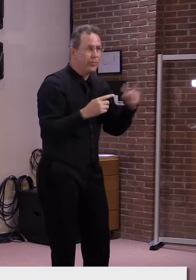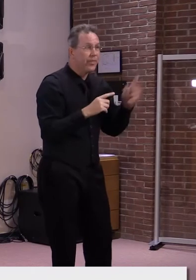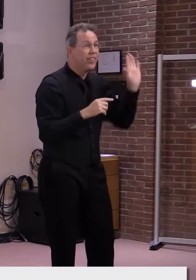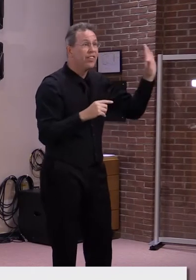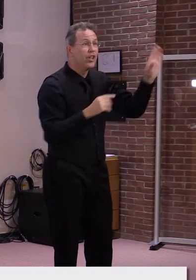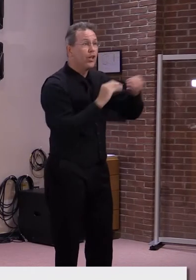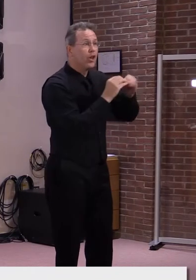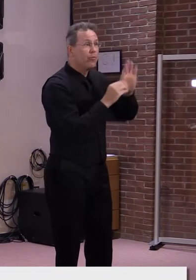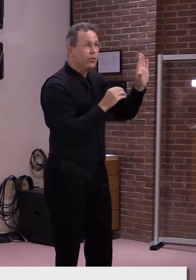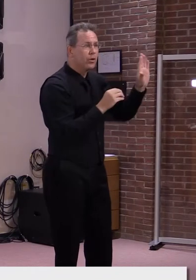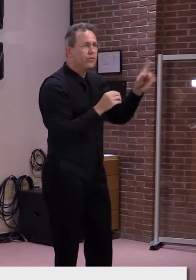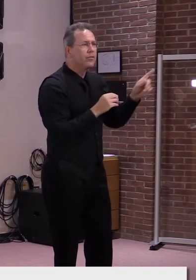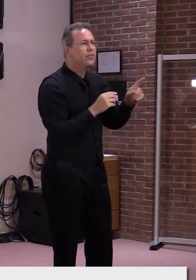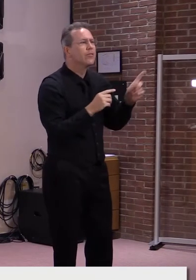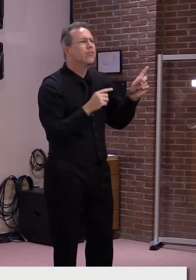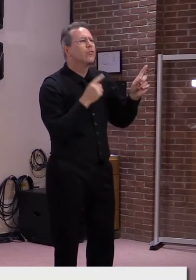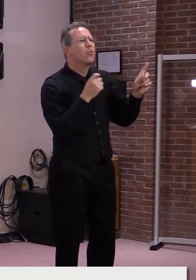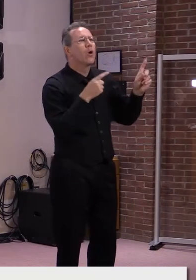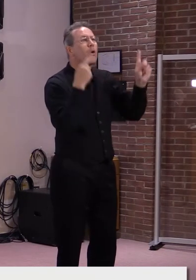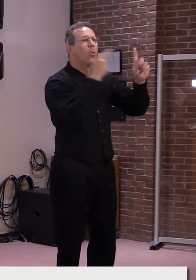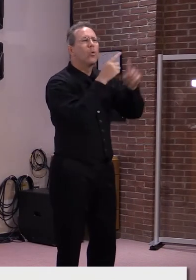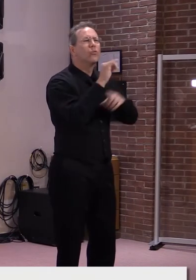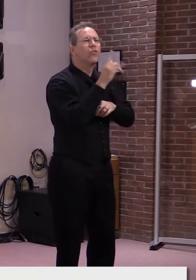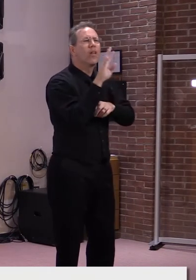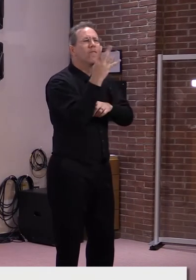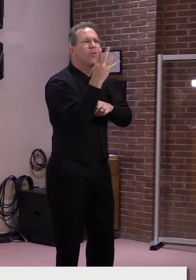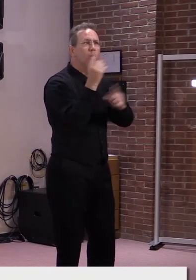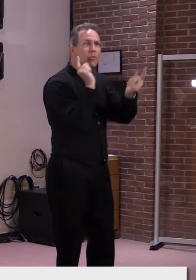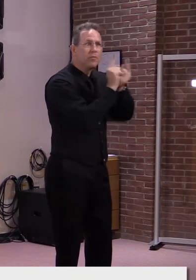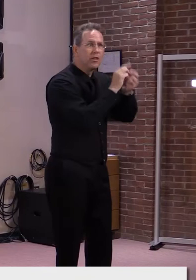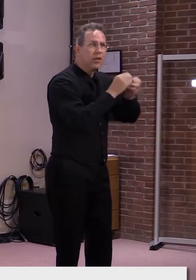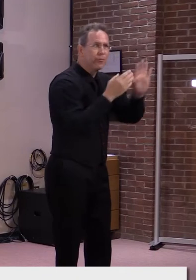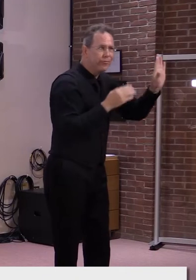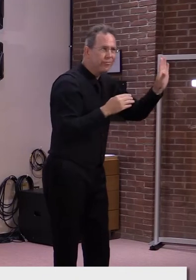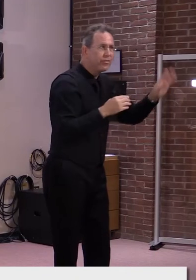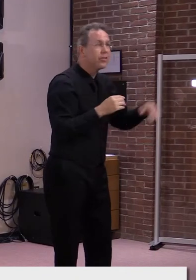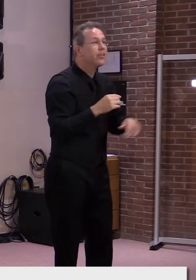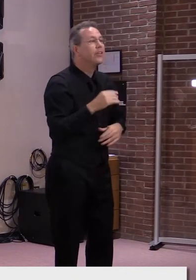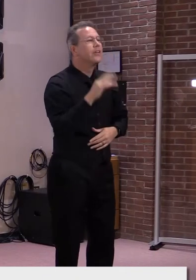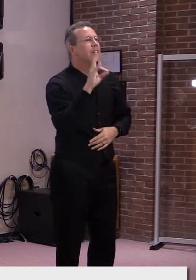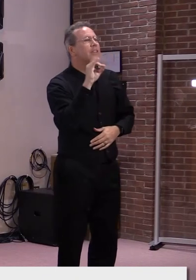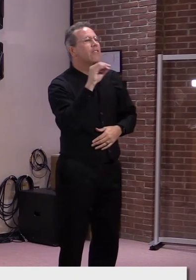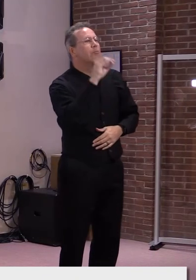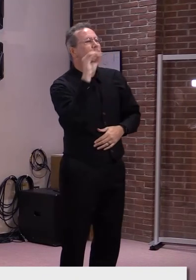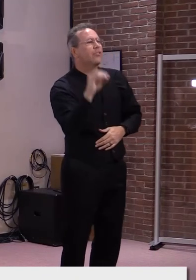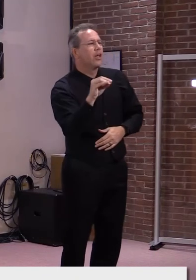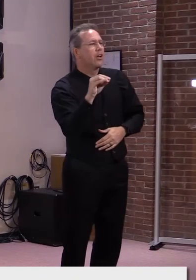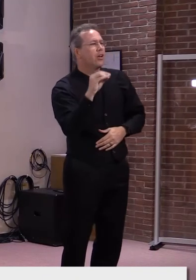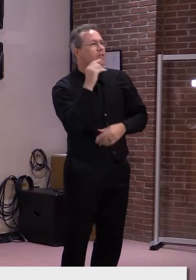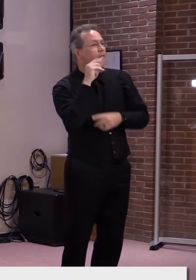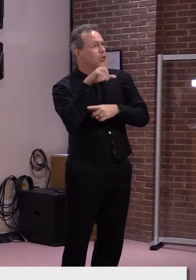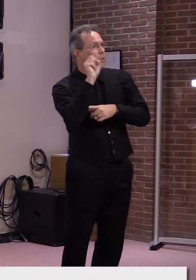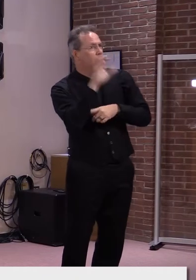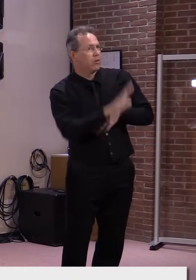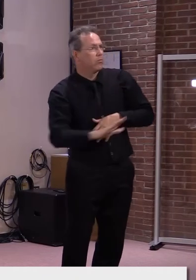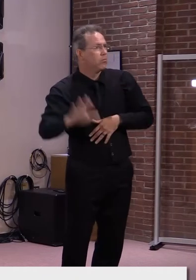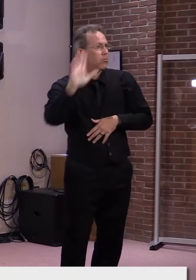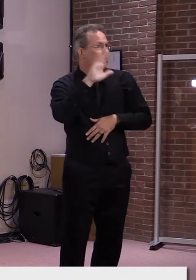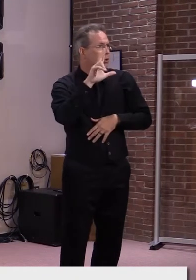the 4th of July, 70% of the United States vaccinated. We are at